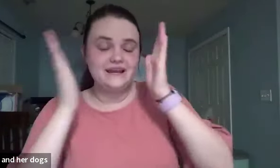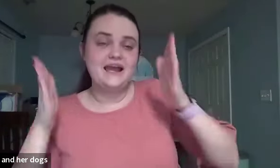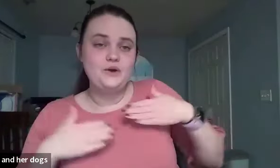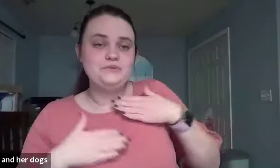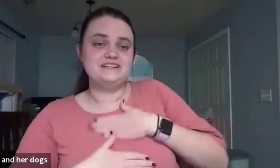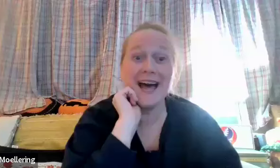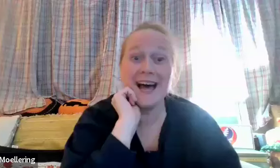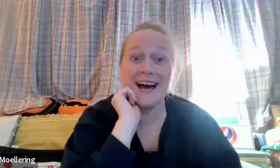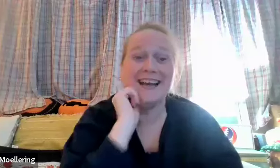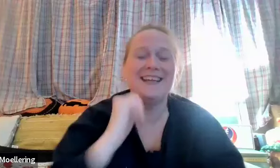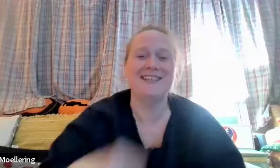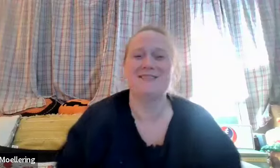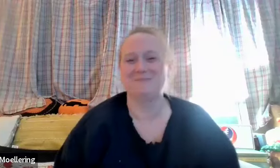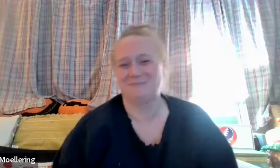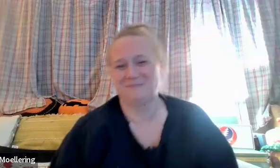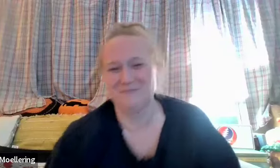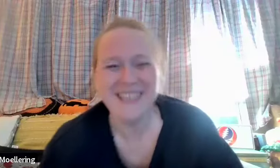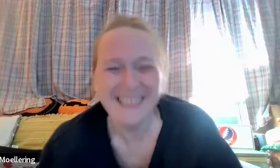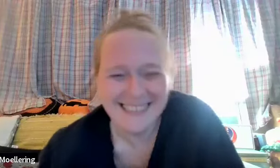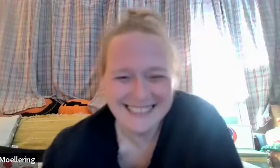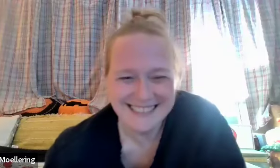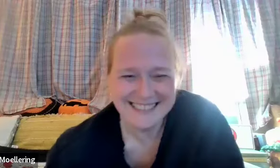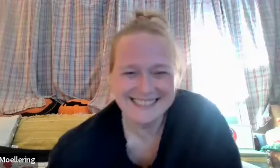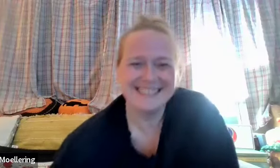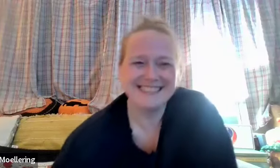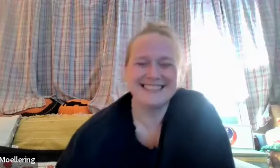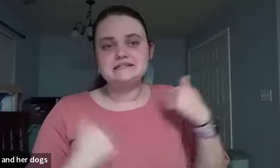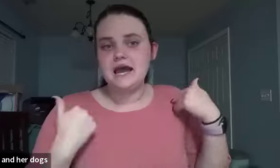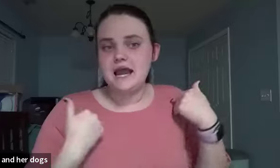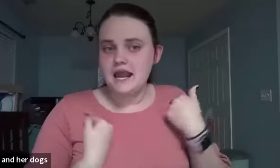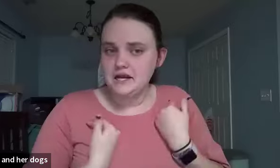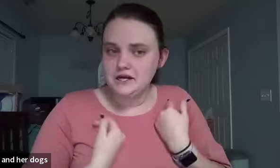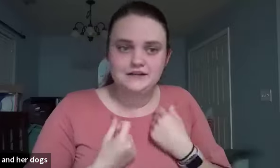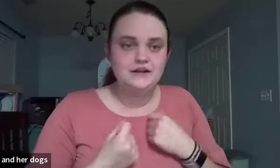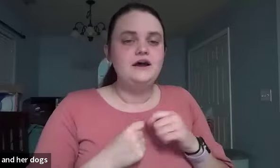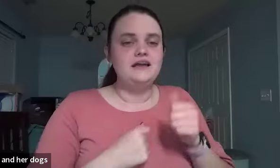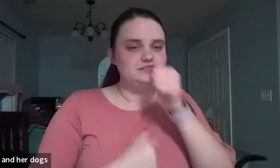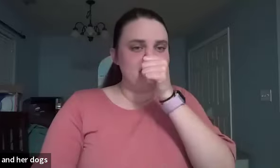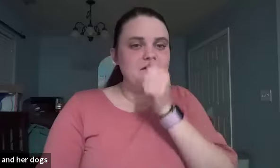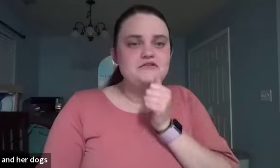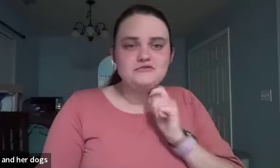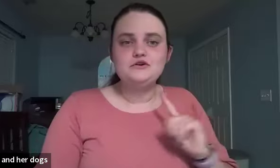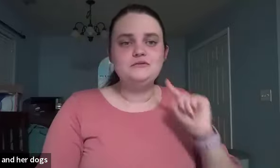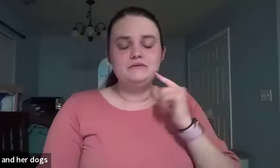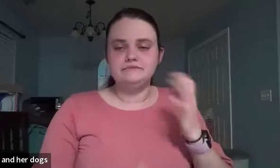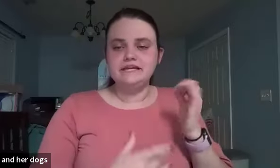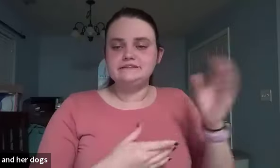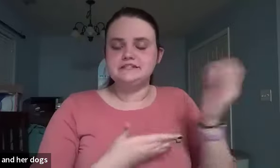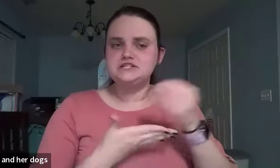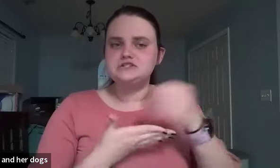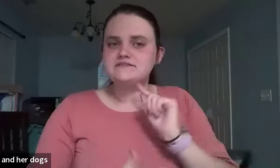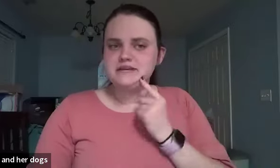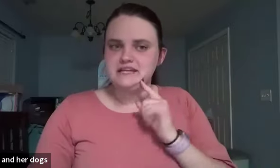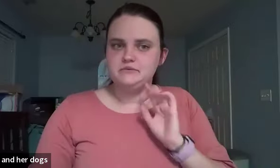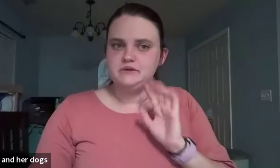Halloween. I Oh hope yeah. you enjoy it Thursday. Please do not get tired and just power through. Get yourself some candy with